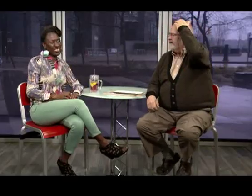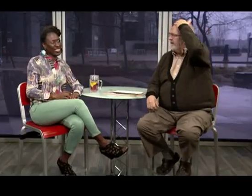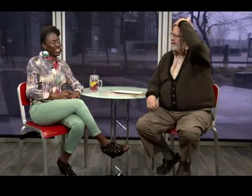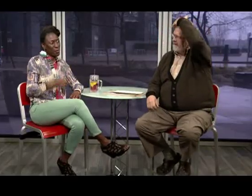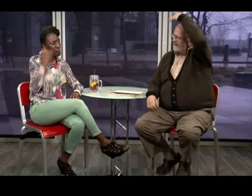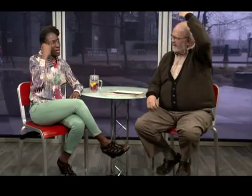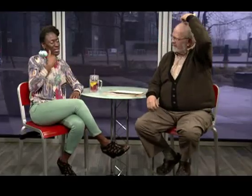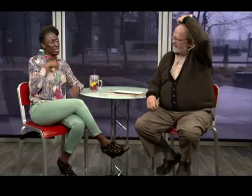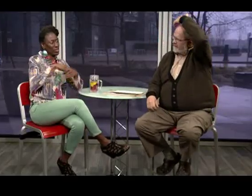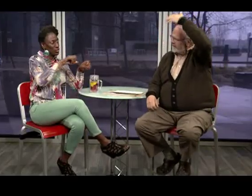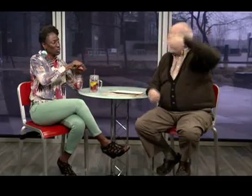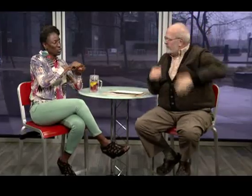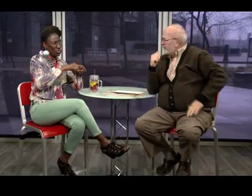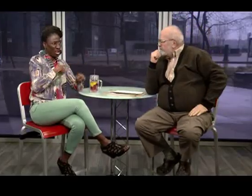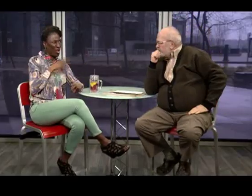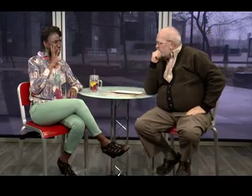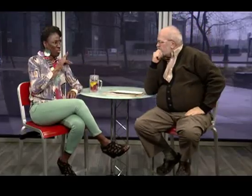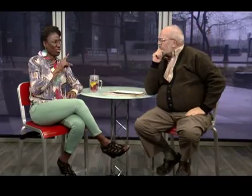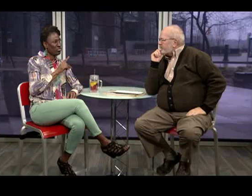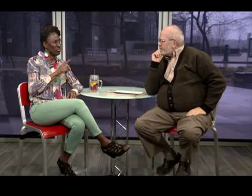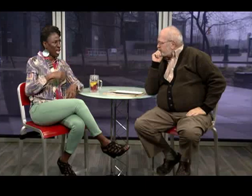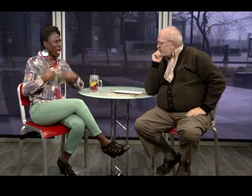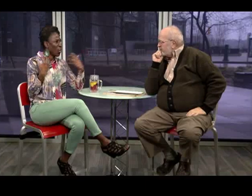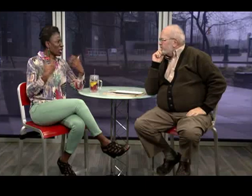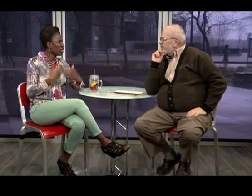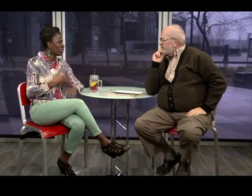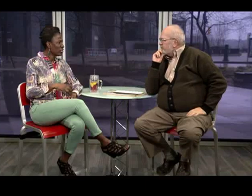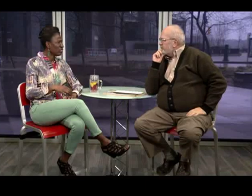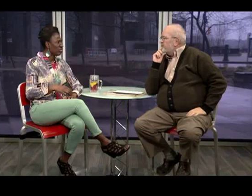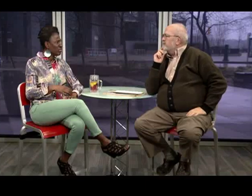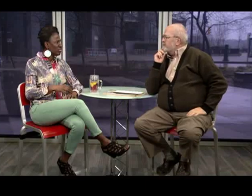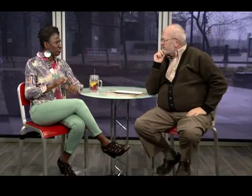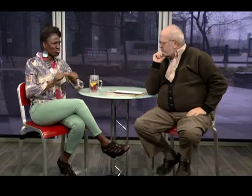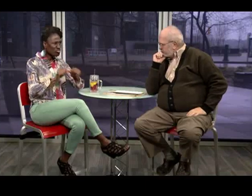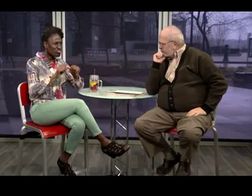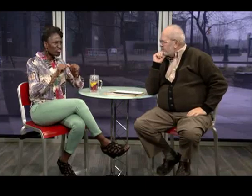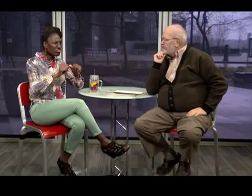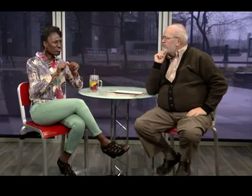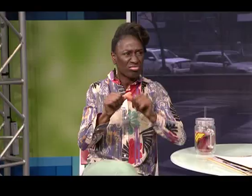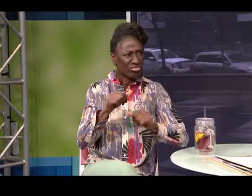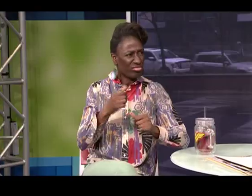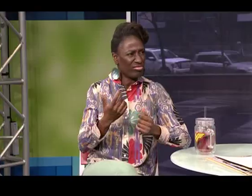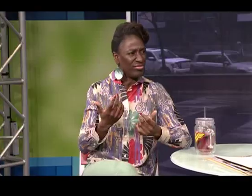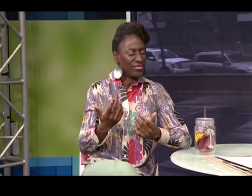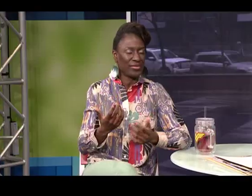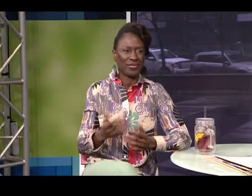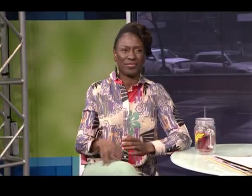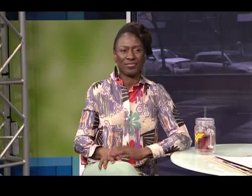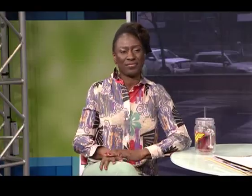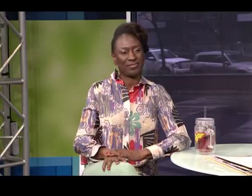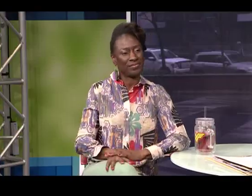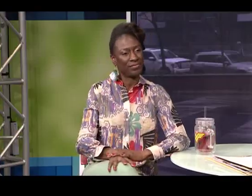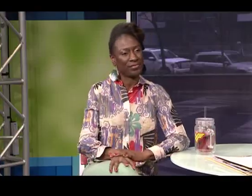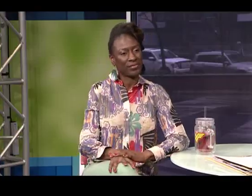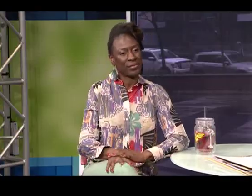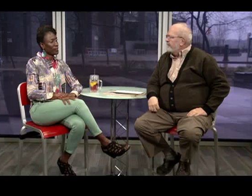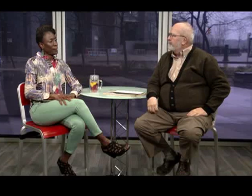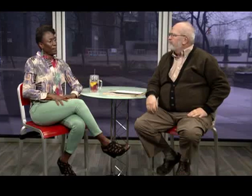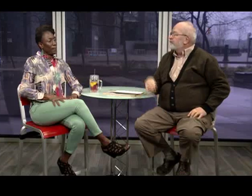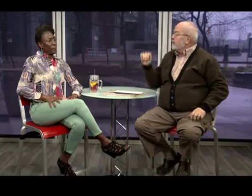Thank God I could use sign language. I can't imagine what it was like. And if I were in your shoes back then, I would have been really angry. And not just